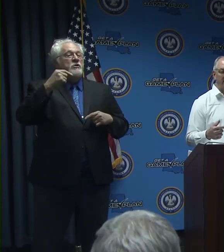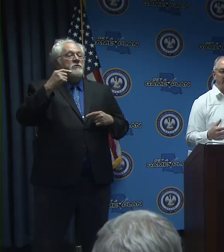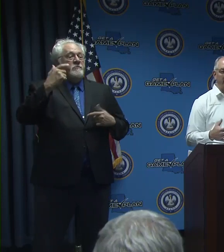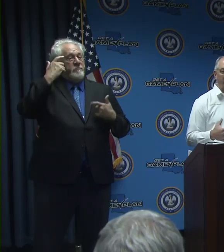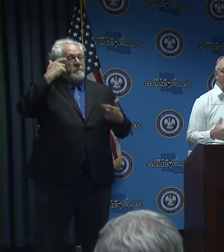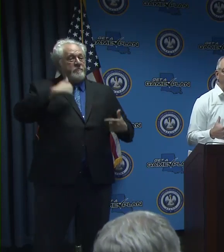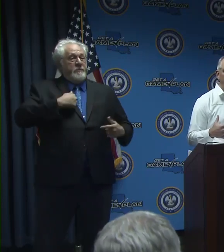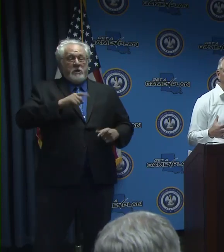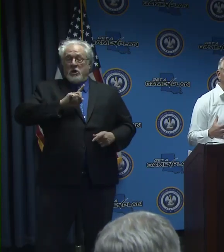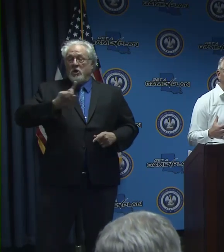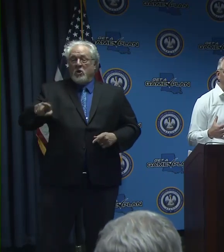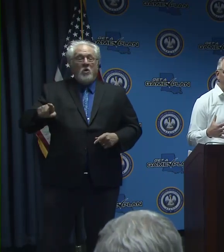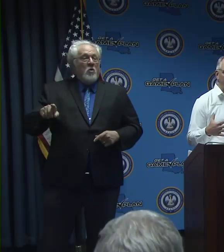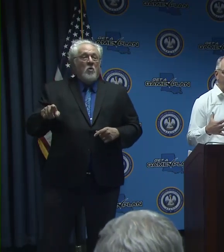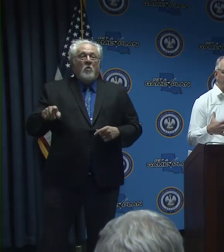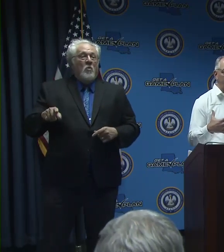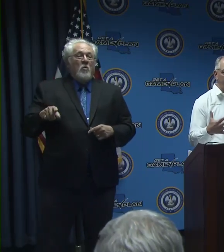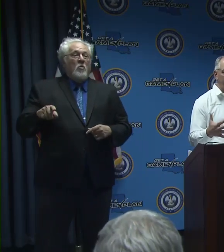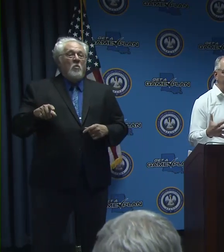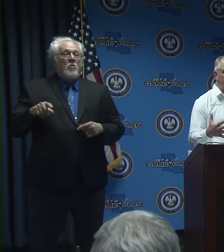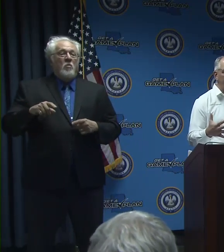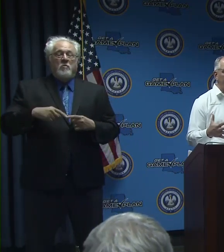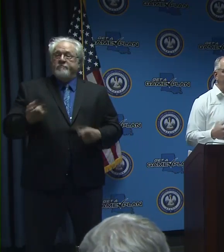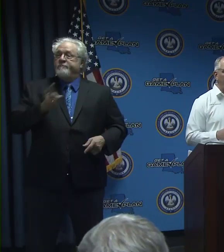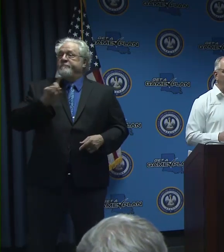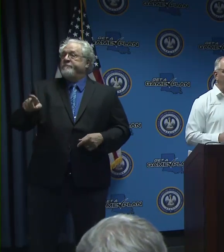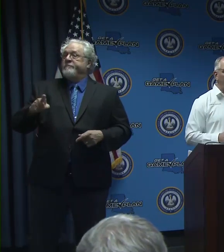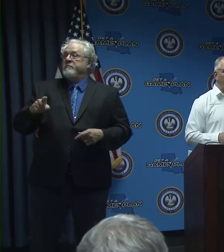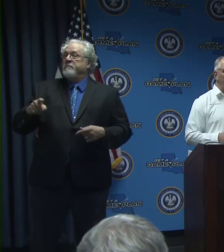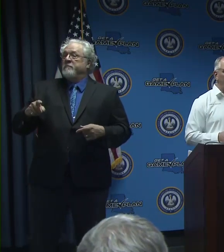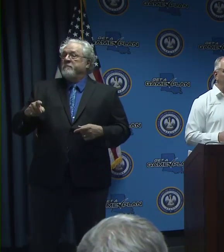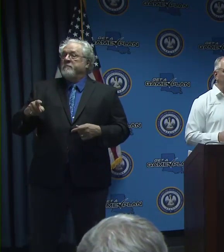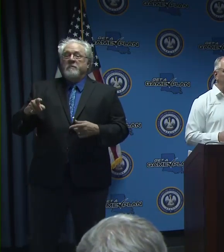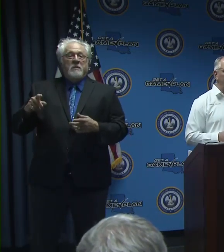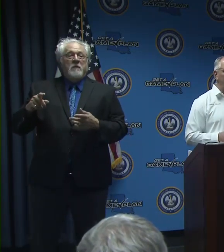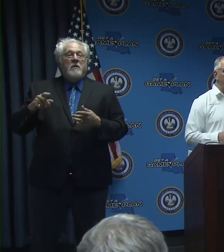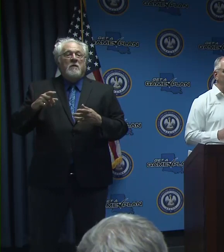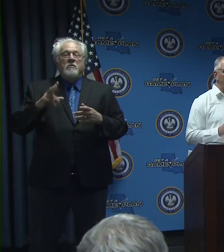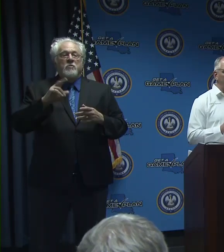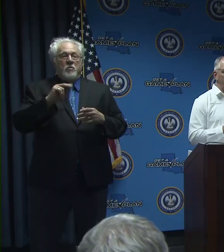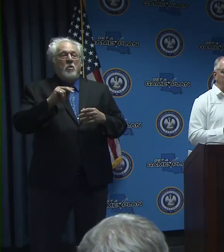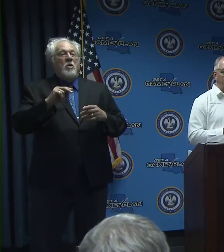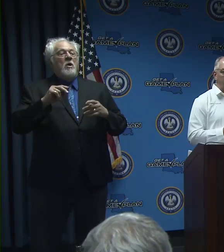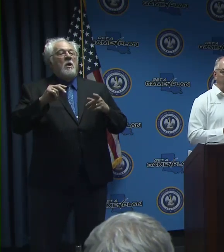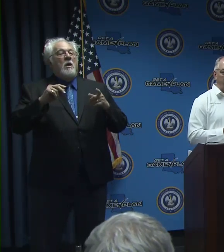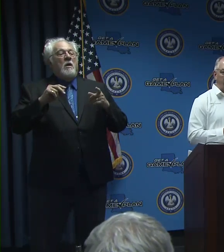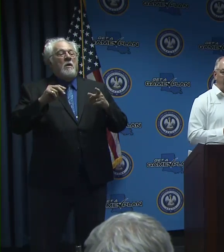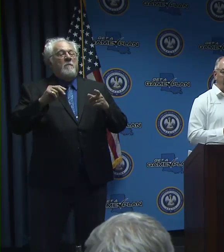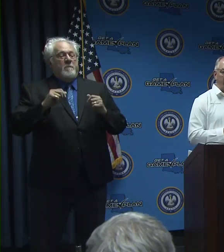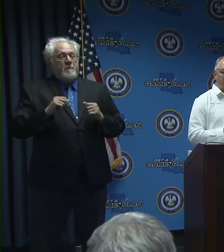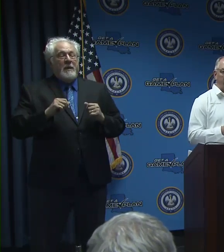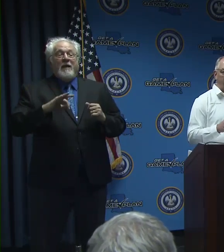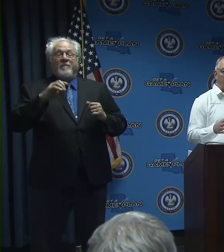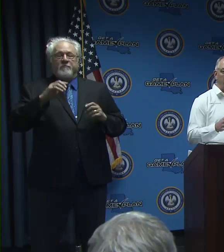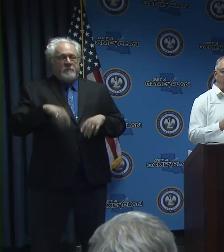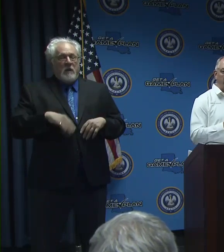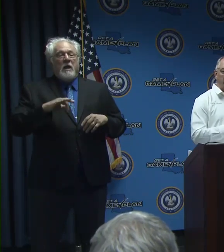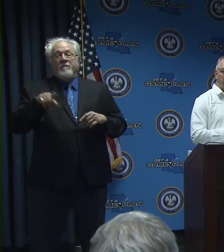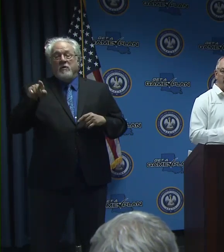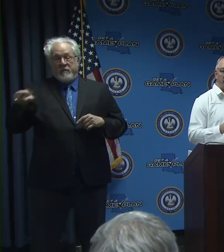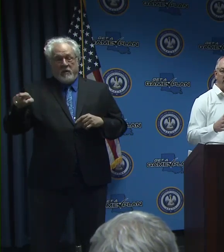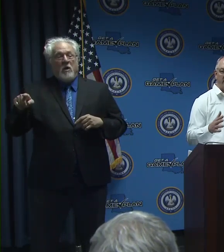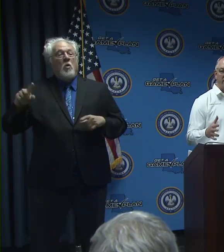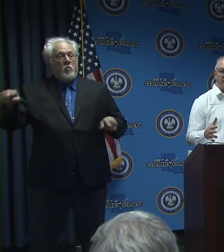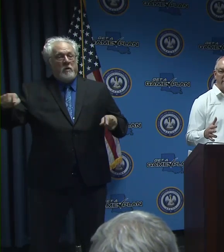a hospital to present with symptoms. You'll get, if you're going to go there, you're